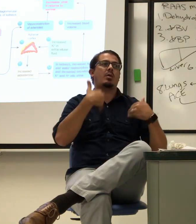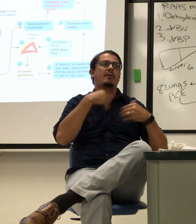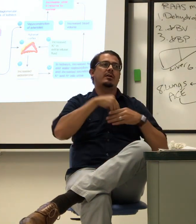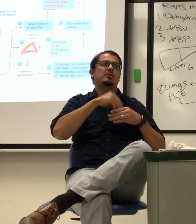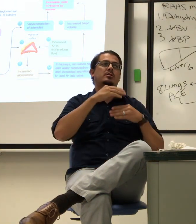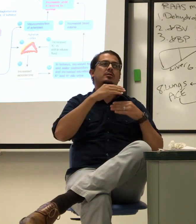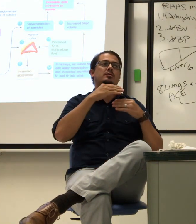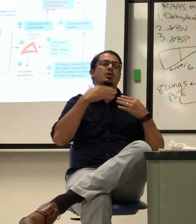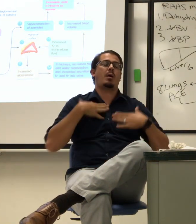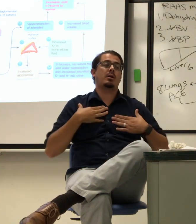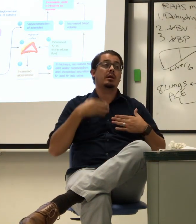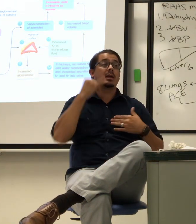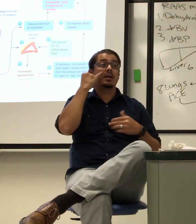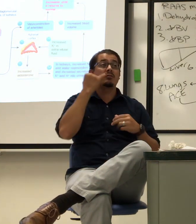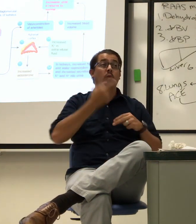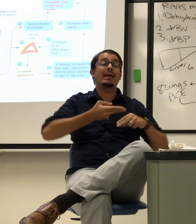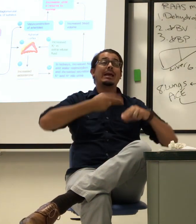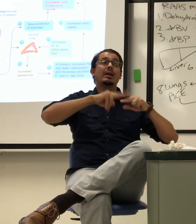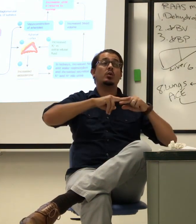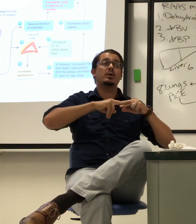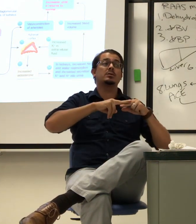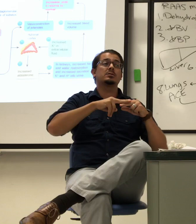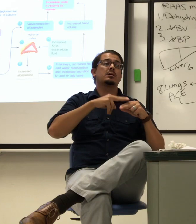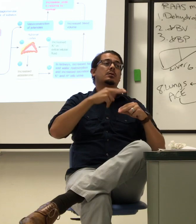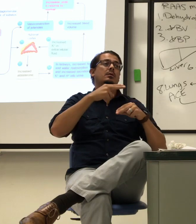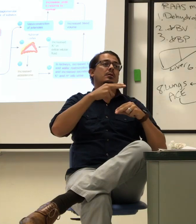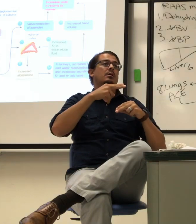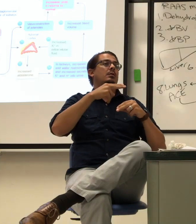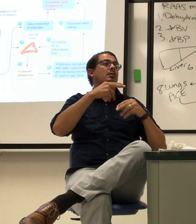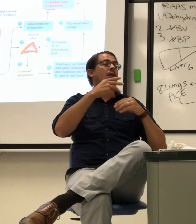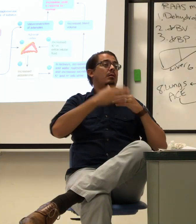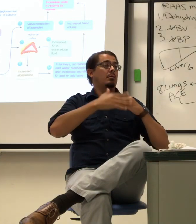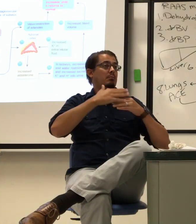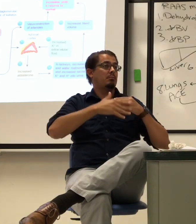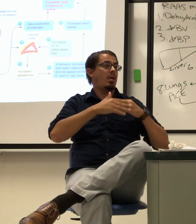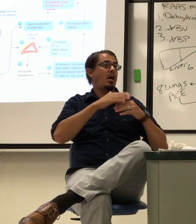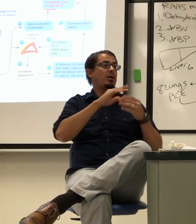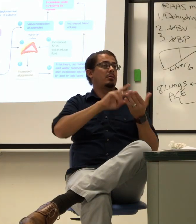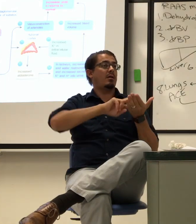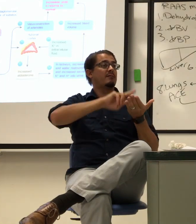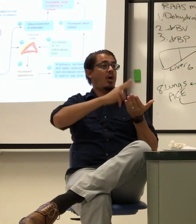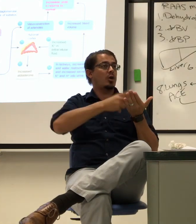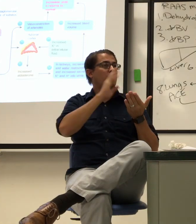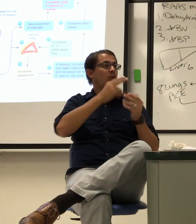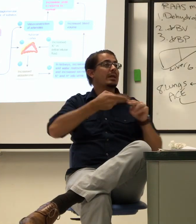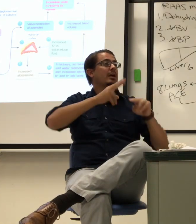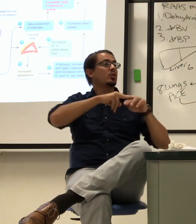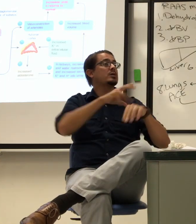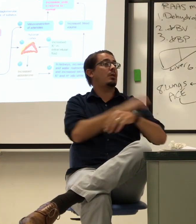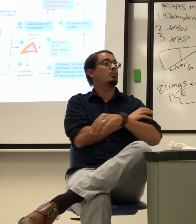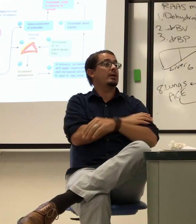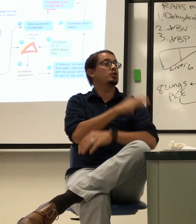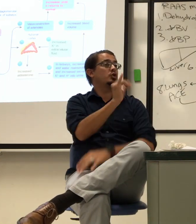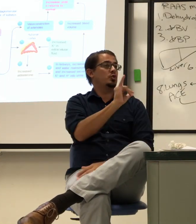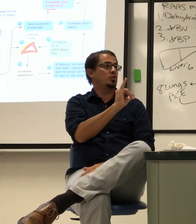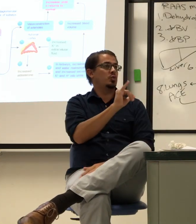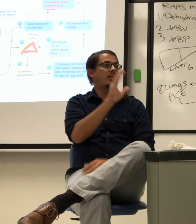When you increase the blood volume, you increase the blood pressure. They label that number 14.